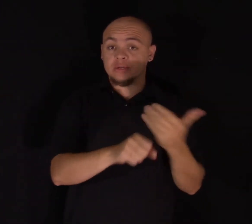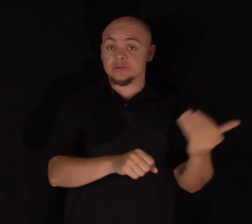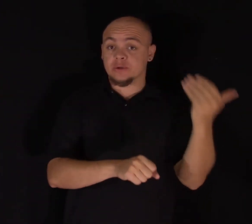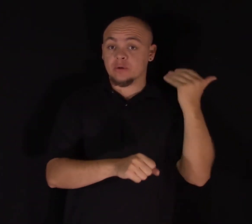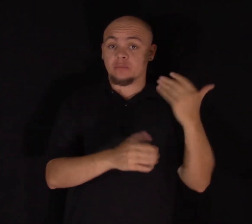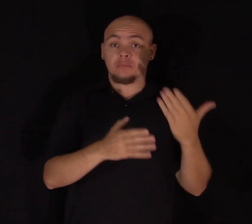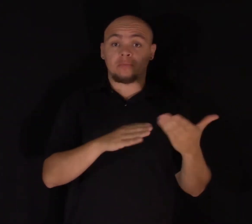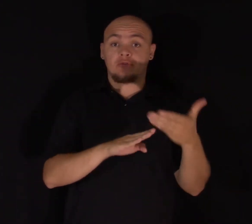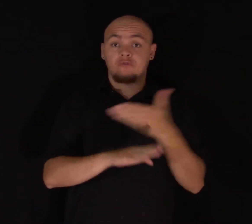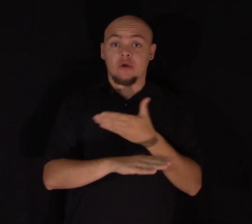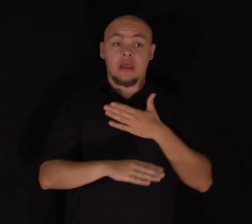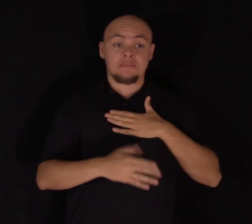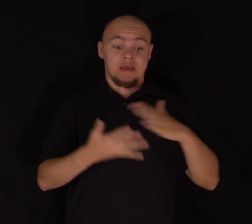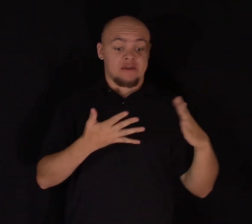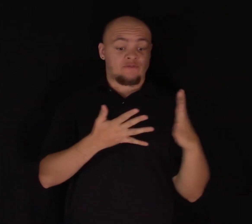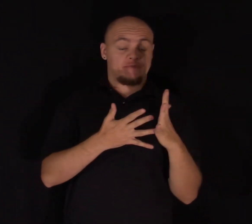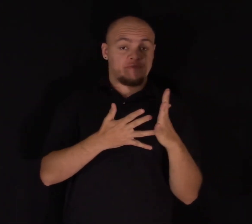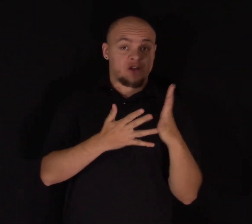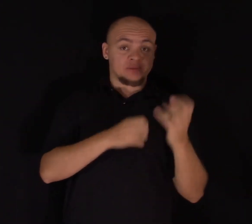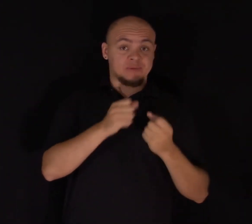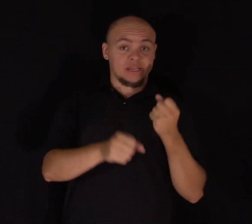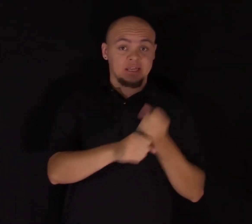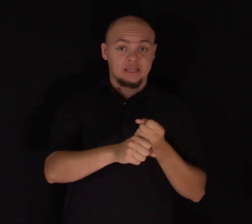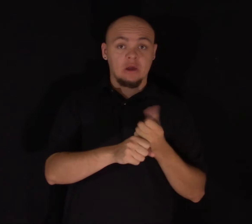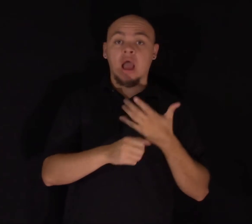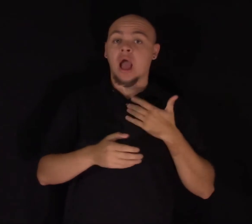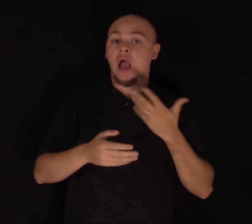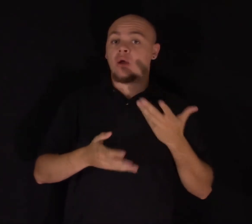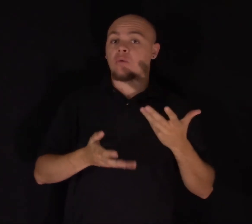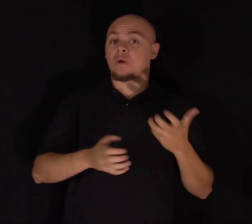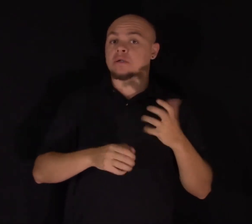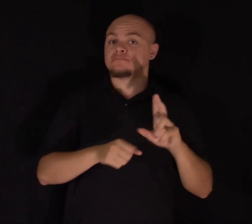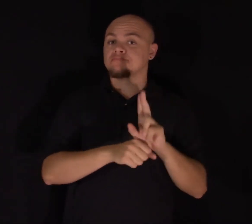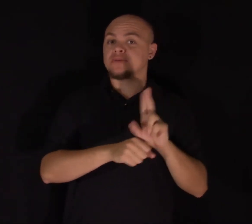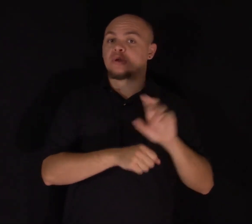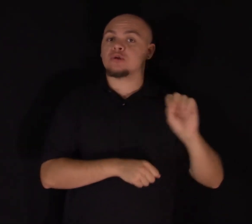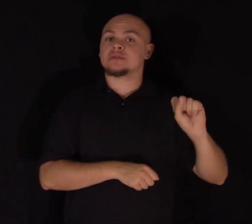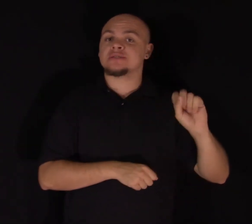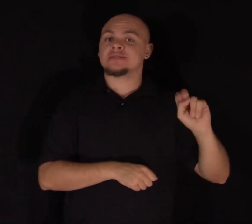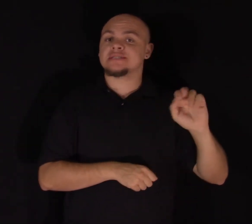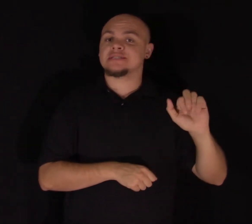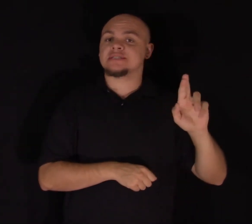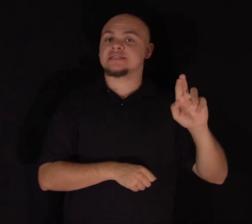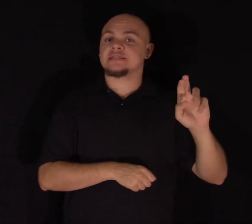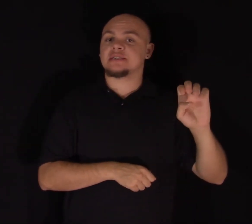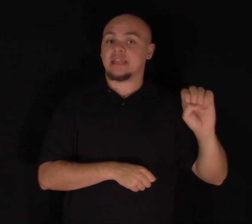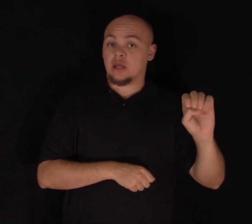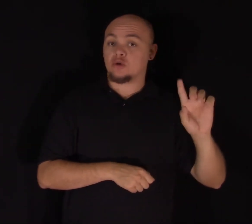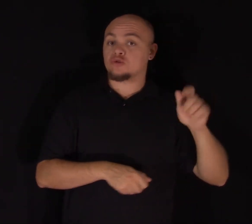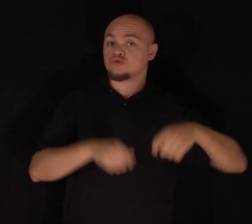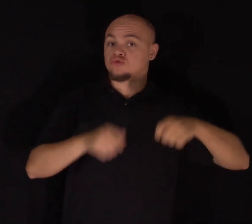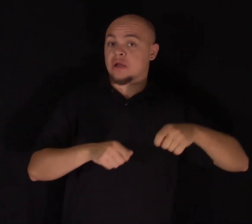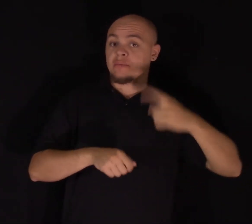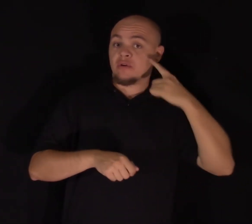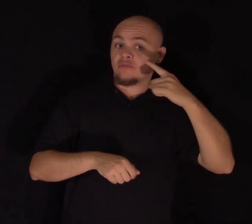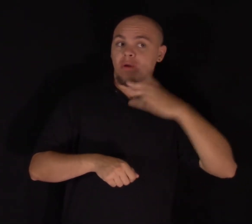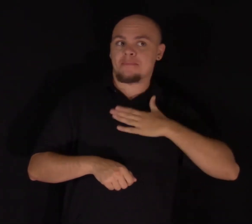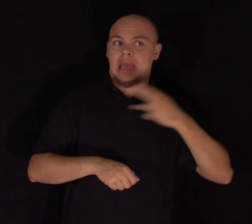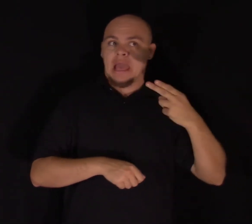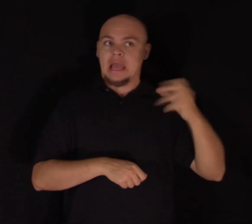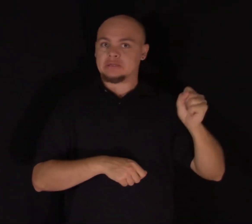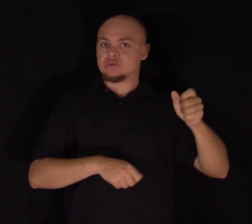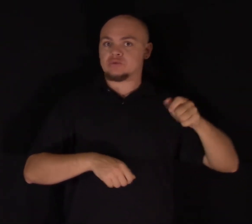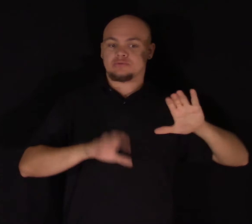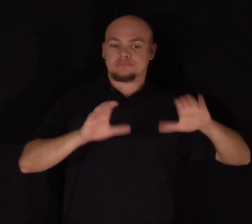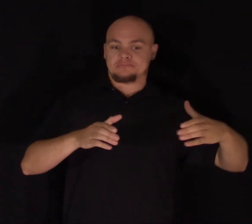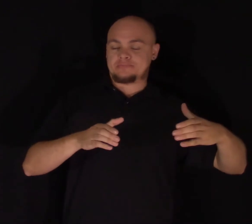freshman year in high school, I wanted to play snare drum in the Foxborough High School marching band. However, and it was a dream that I just